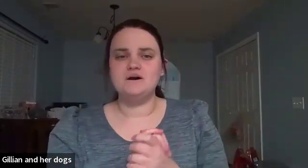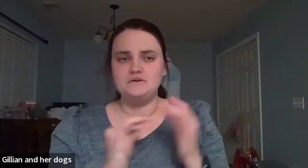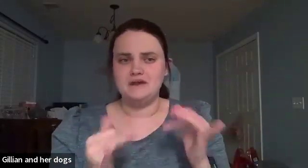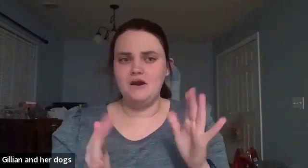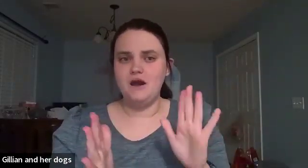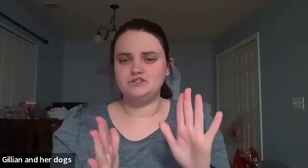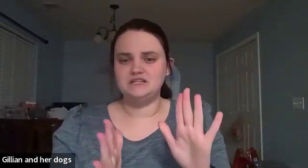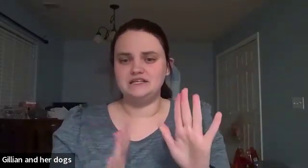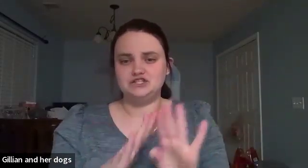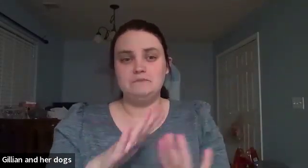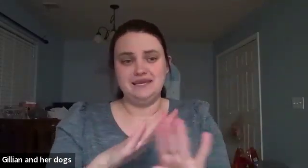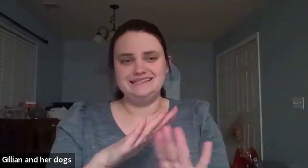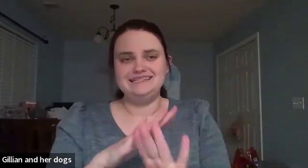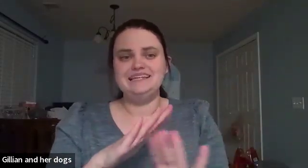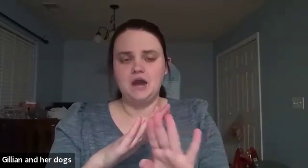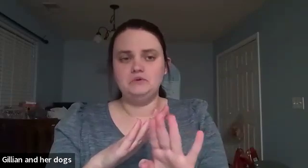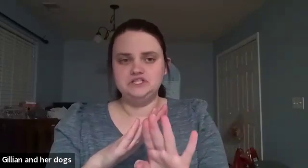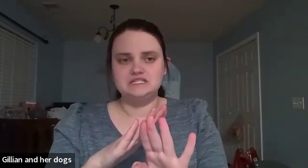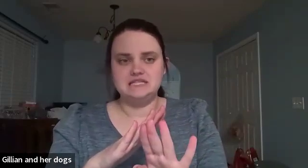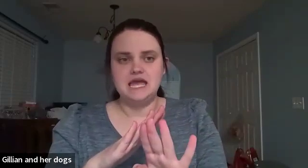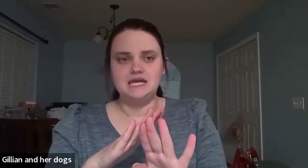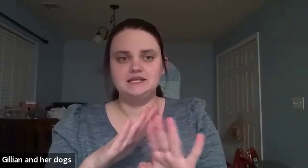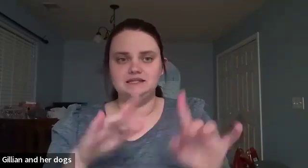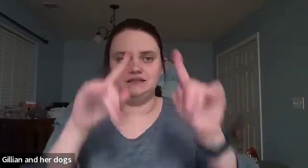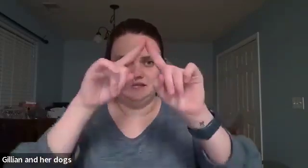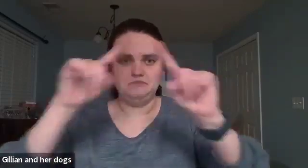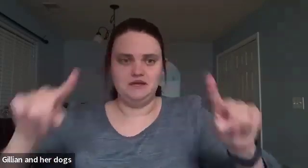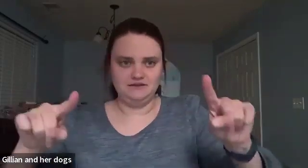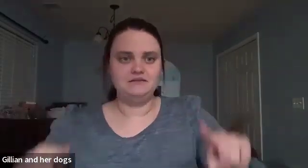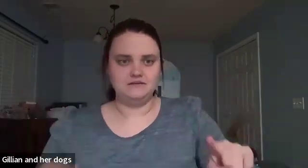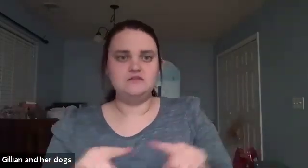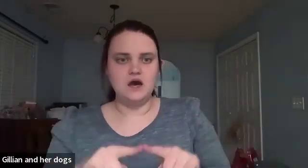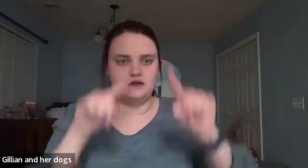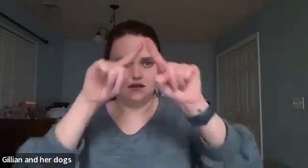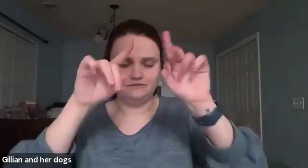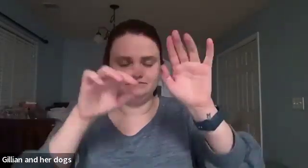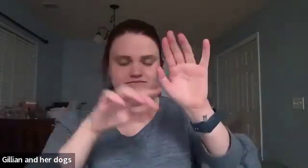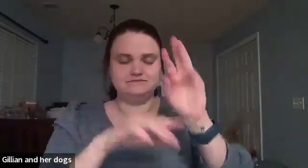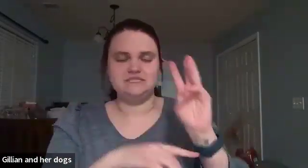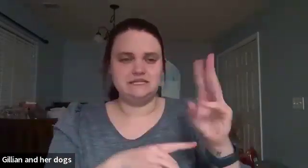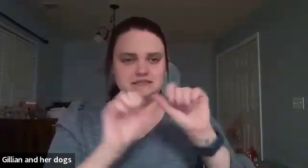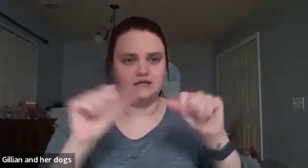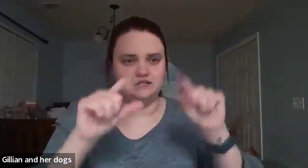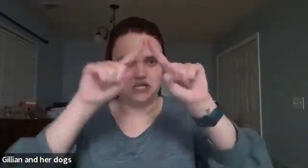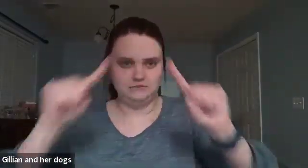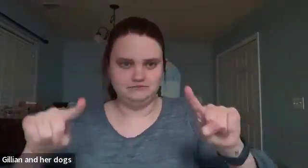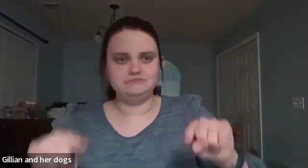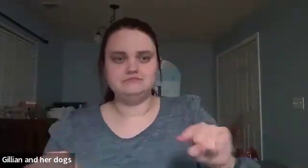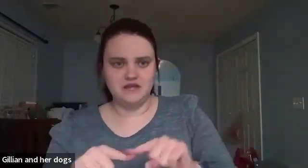But for now, I'm just like, to start basic, I would just say keeping that kind of 6-sided shape, that